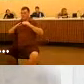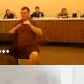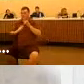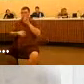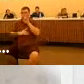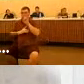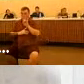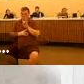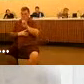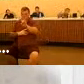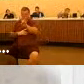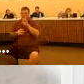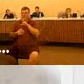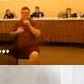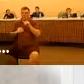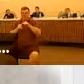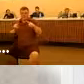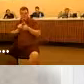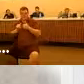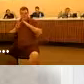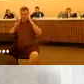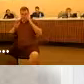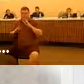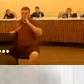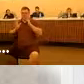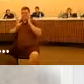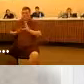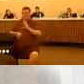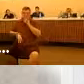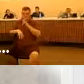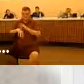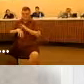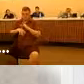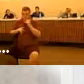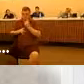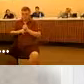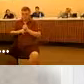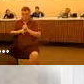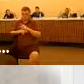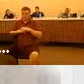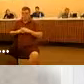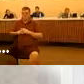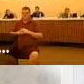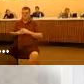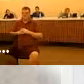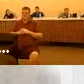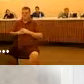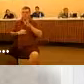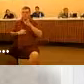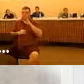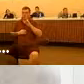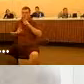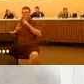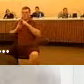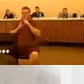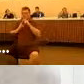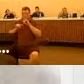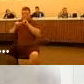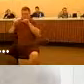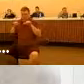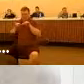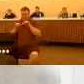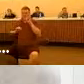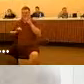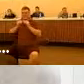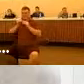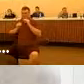wires and the back of the houses, that's going to be left untouched, right? So again, there'll be a couple areas, if they're gonna fix